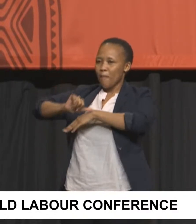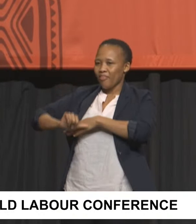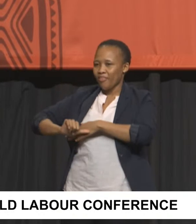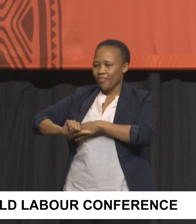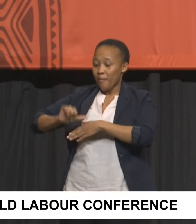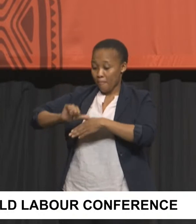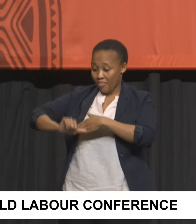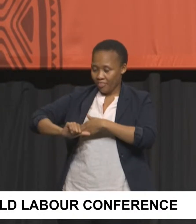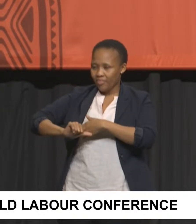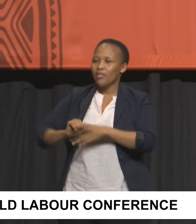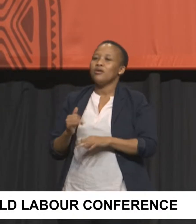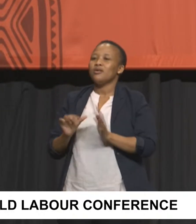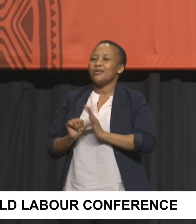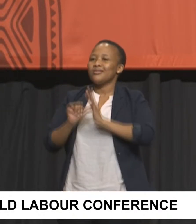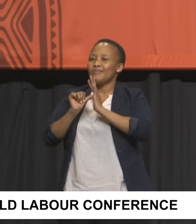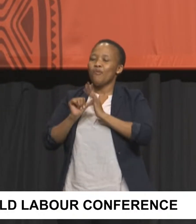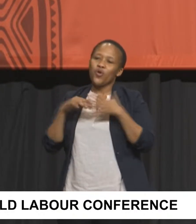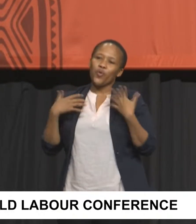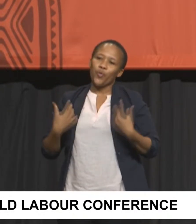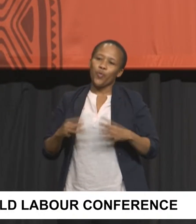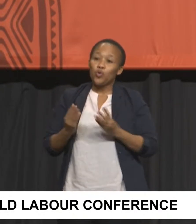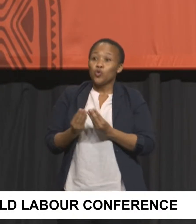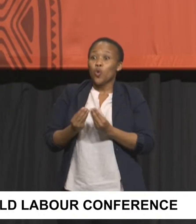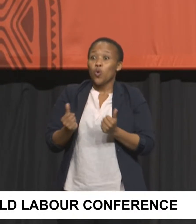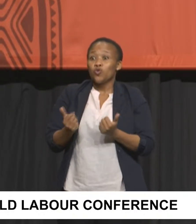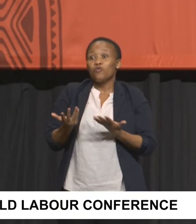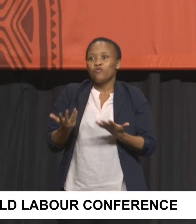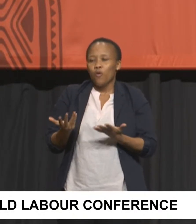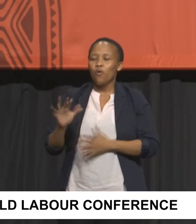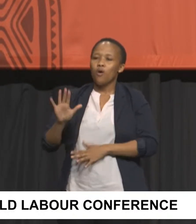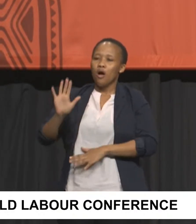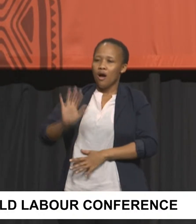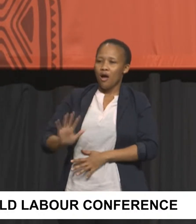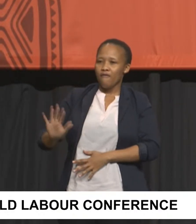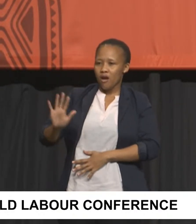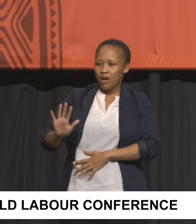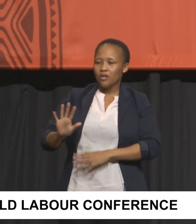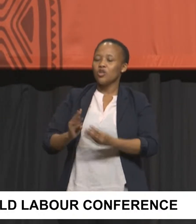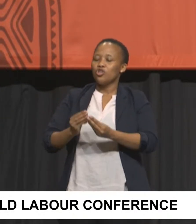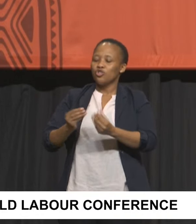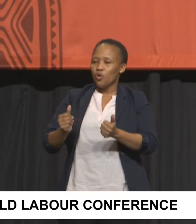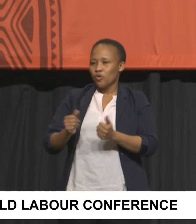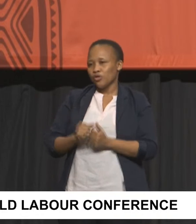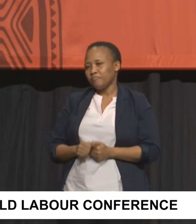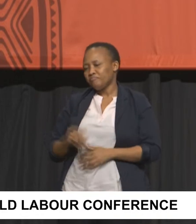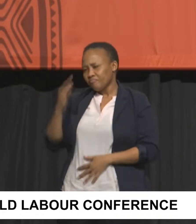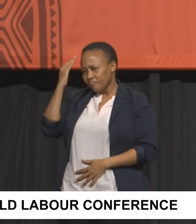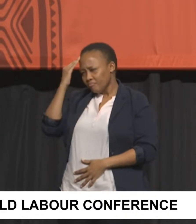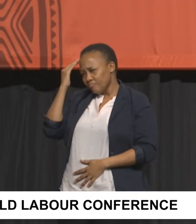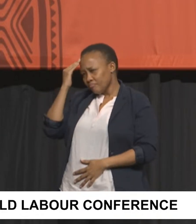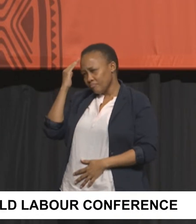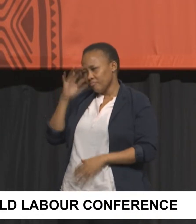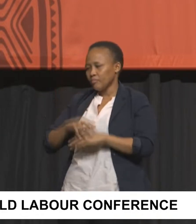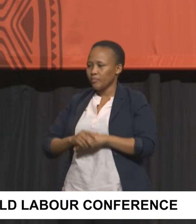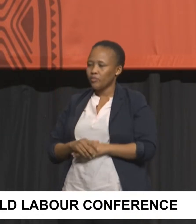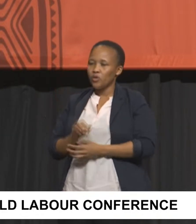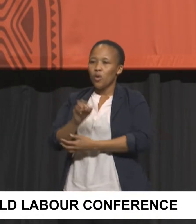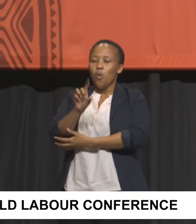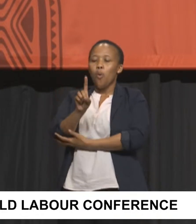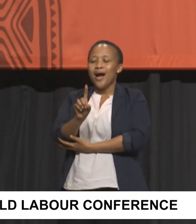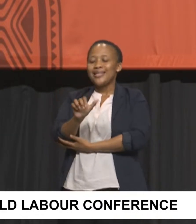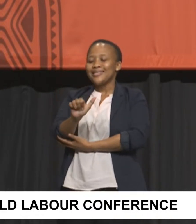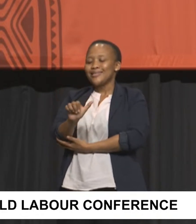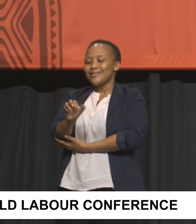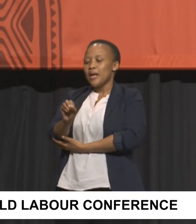thing, African solutions for African problems. The latest figures, as you know, say 160